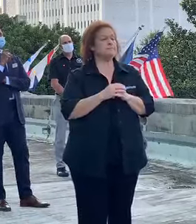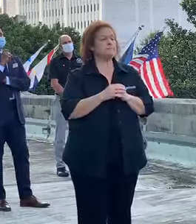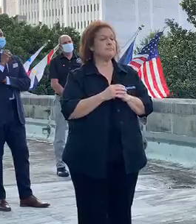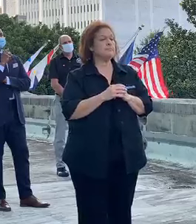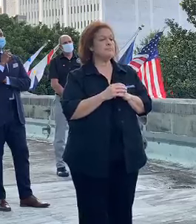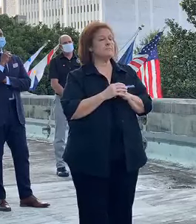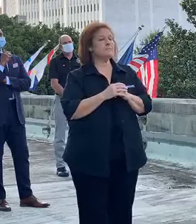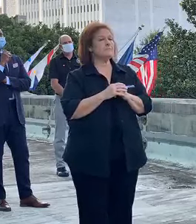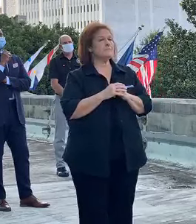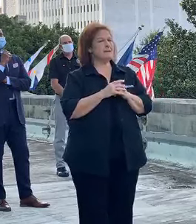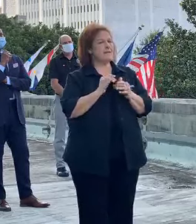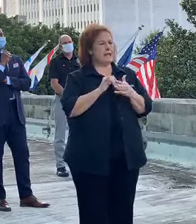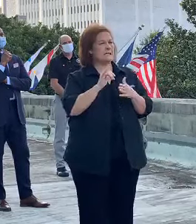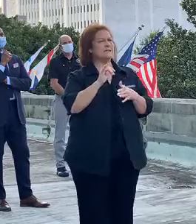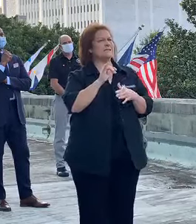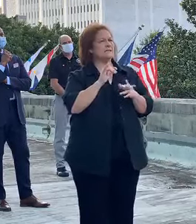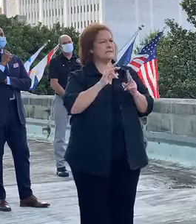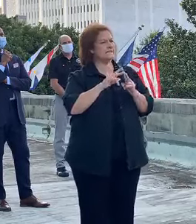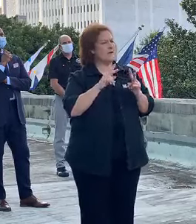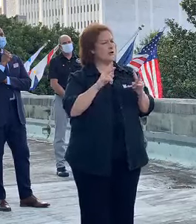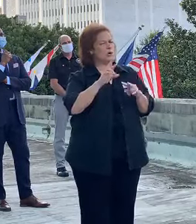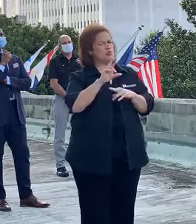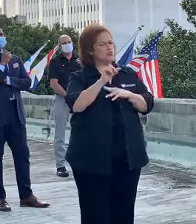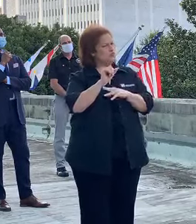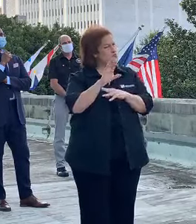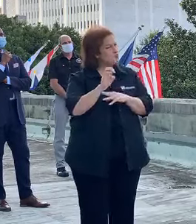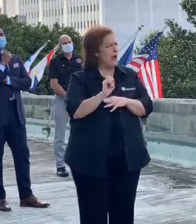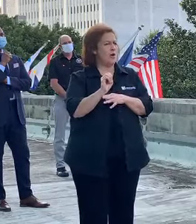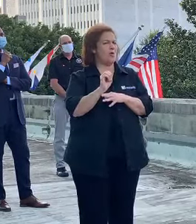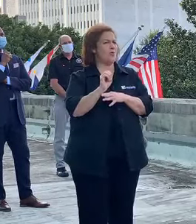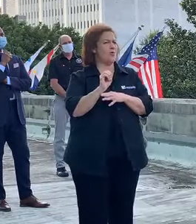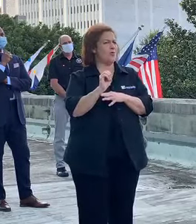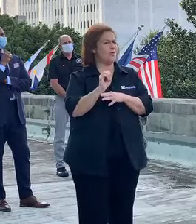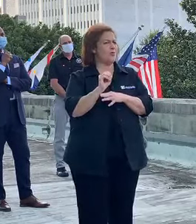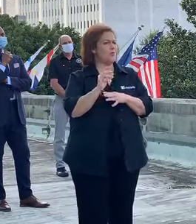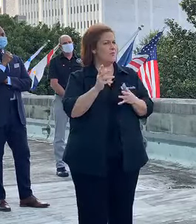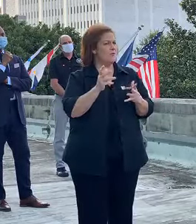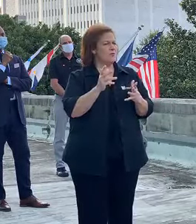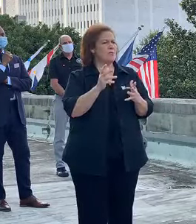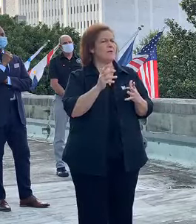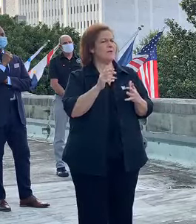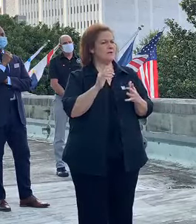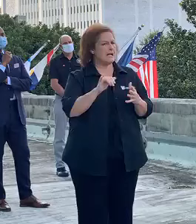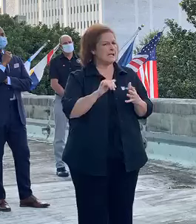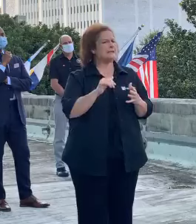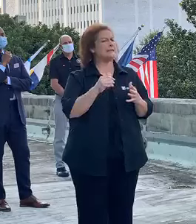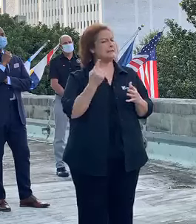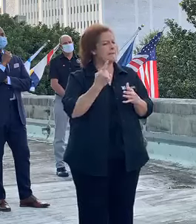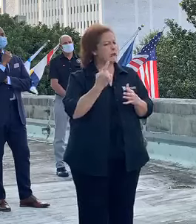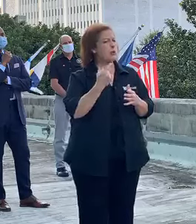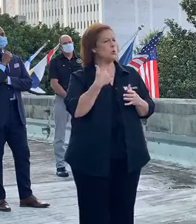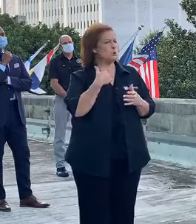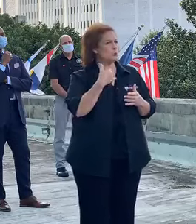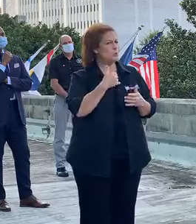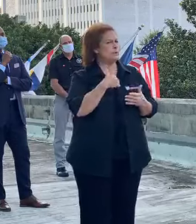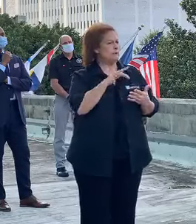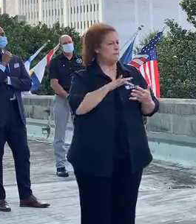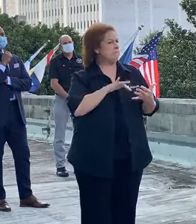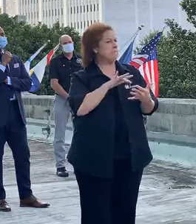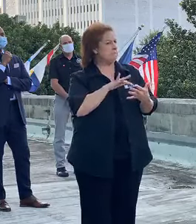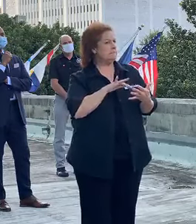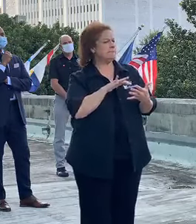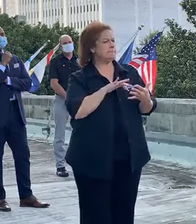That is still a very, very, very rare complication. It is definitely something that we are looking out for in New